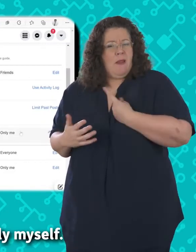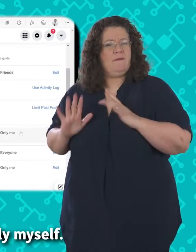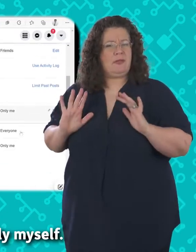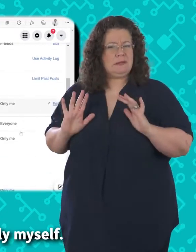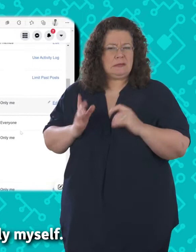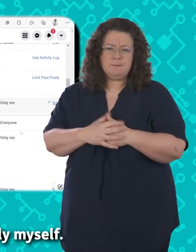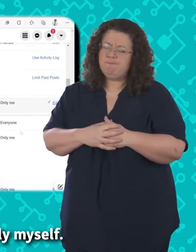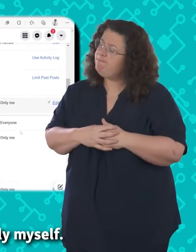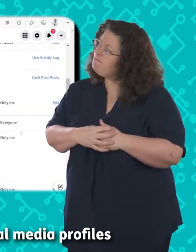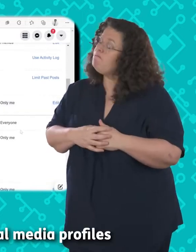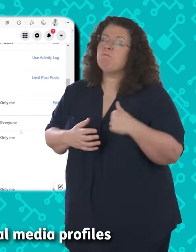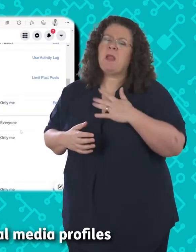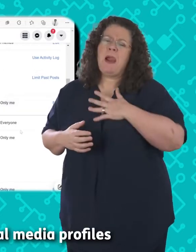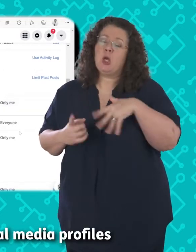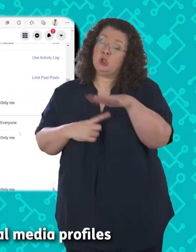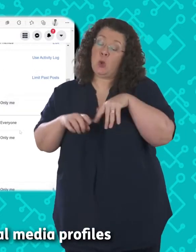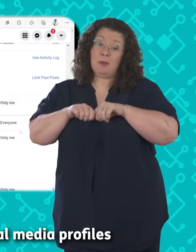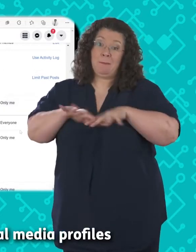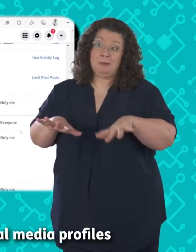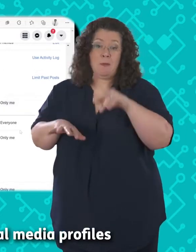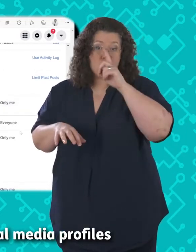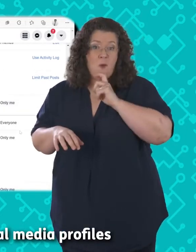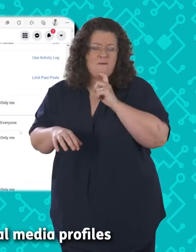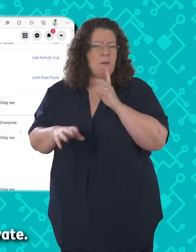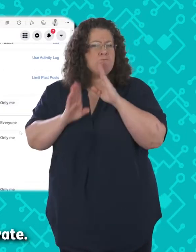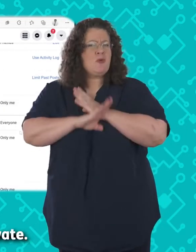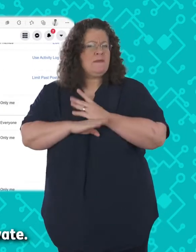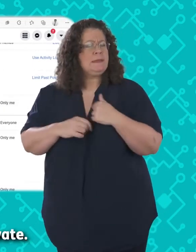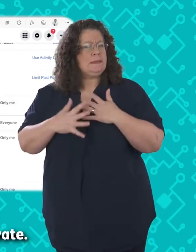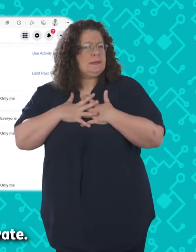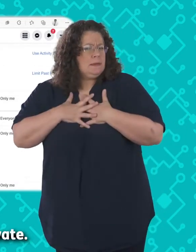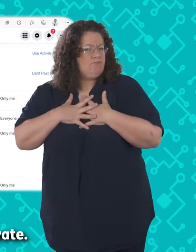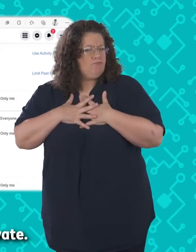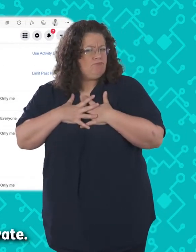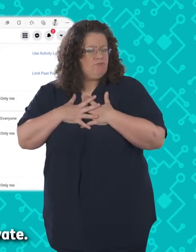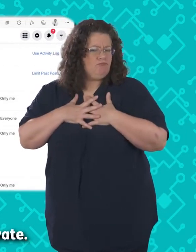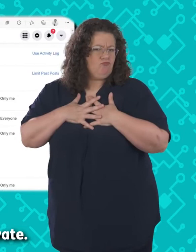so only myself. I like to keep my social media profiles quite private.